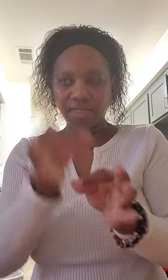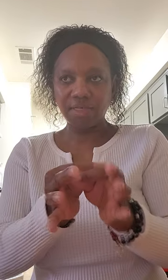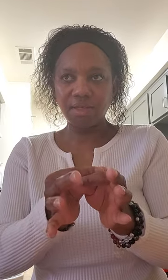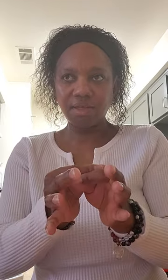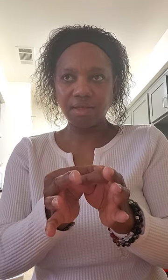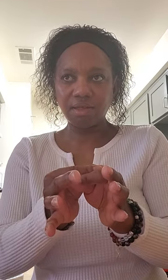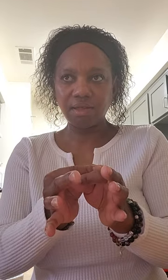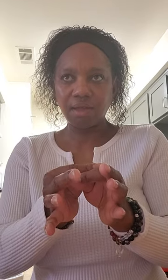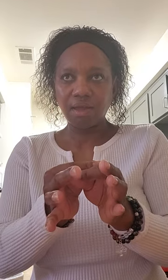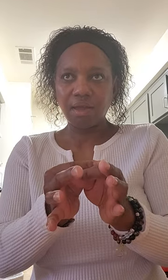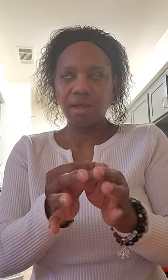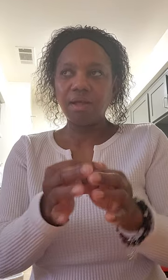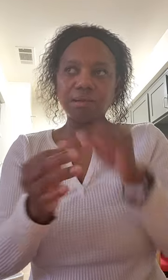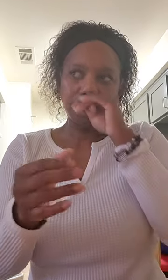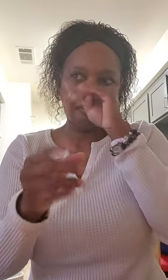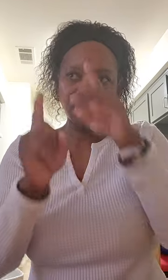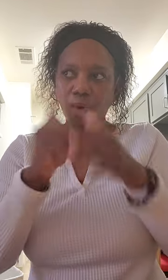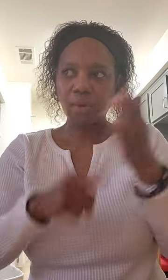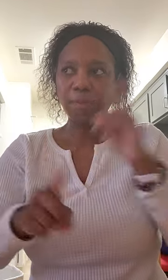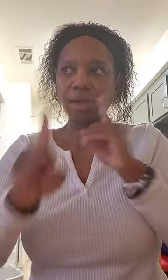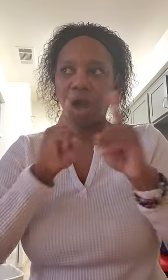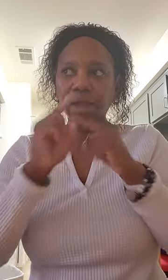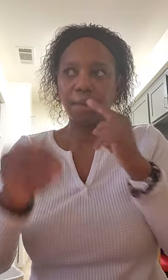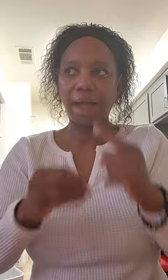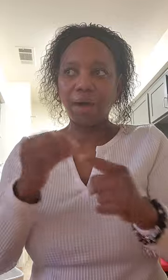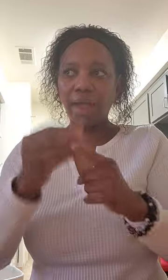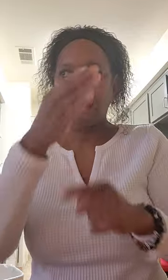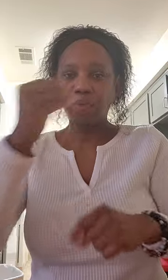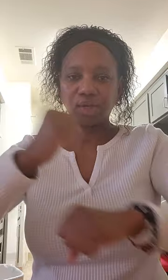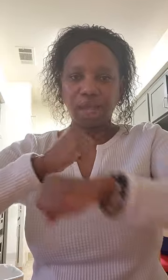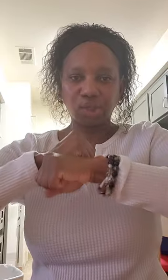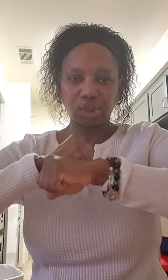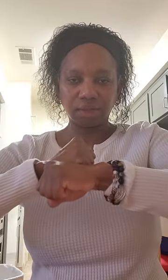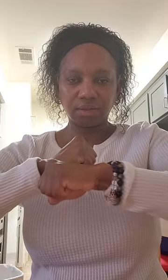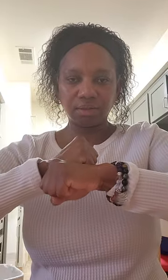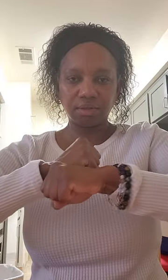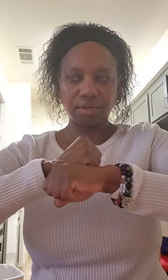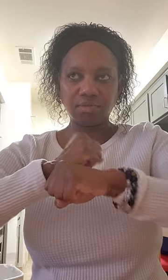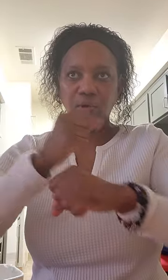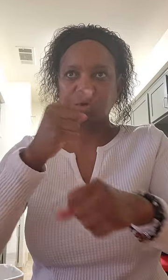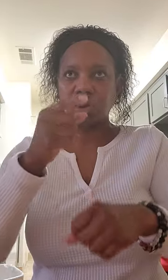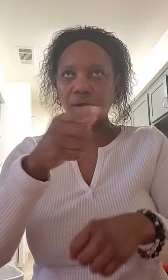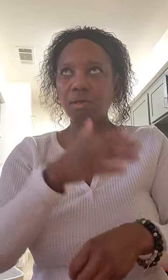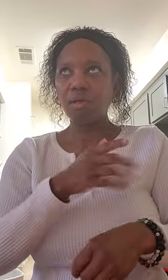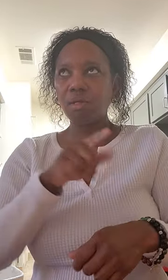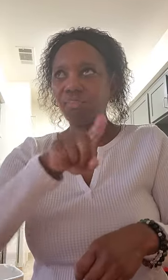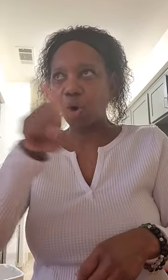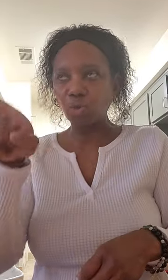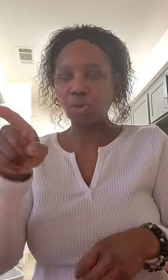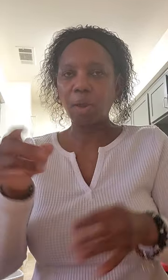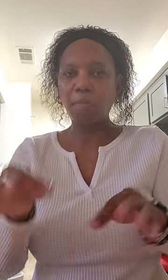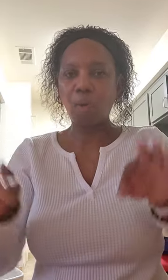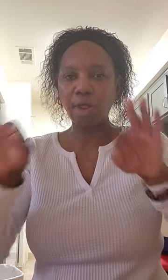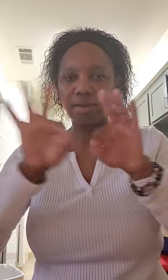that's what we're going to be talking about and protection those are those are important